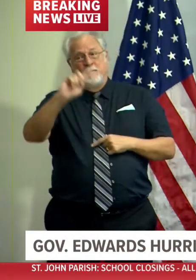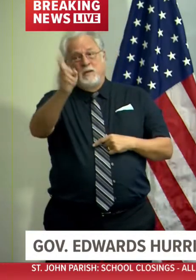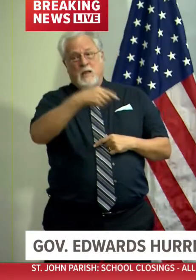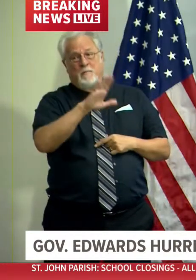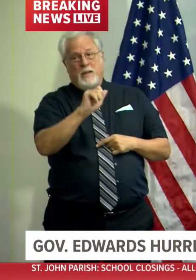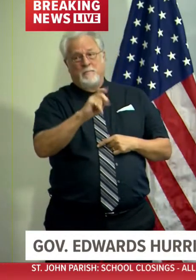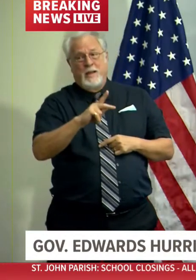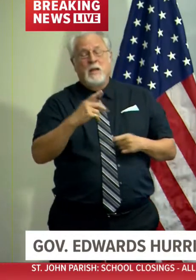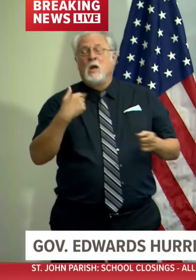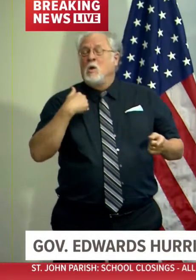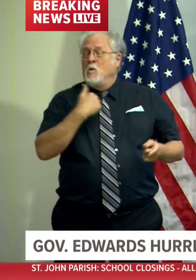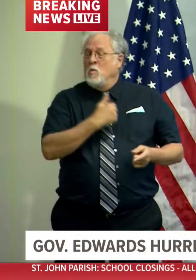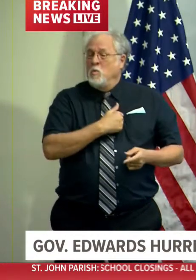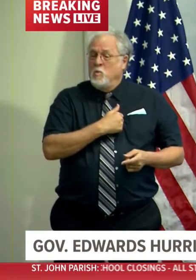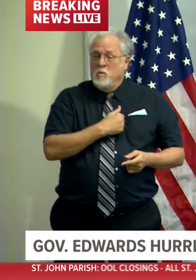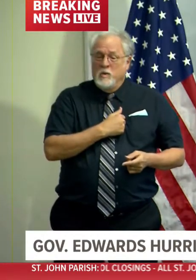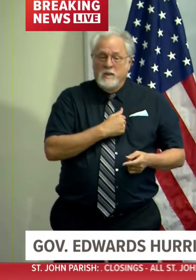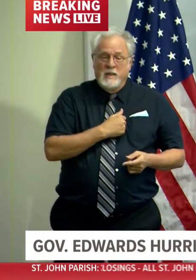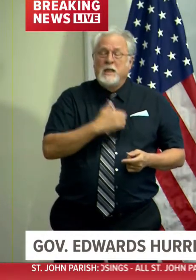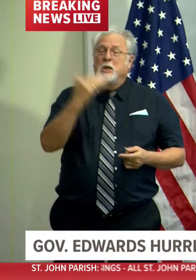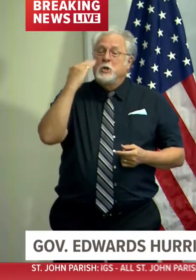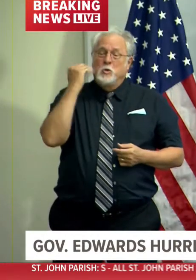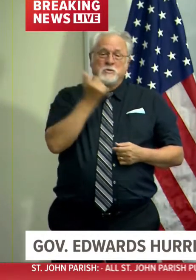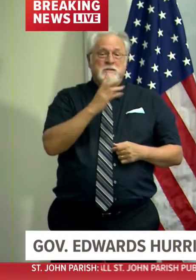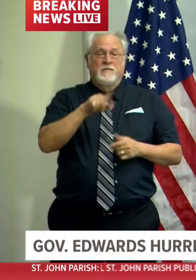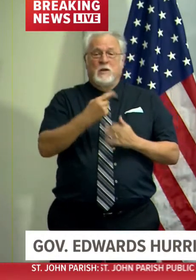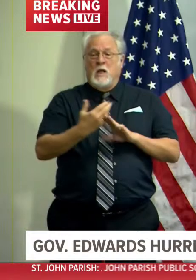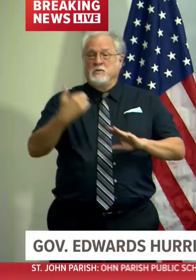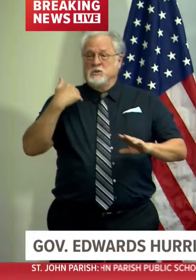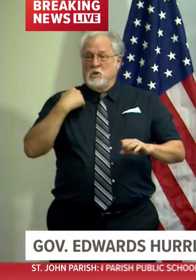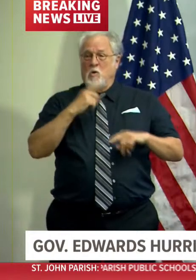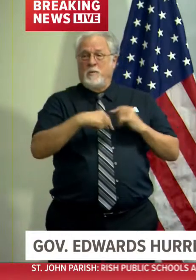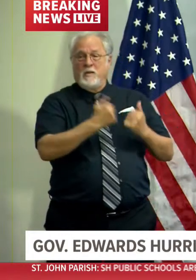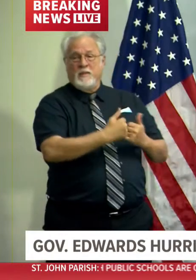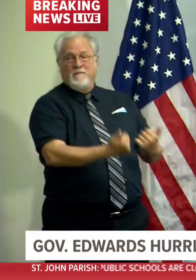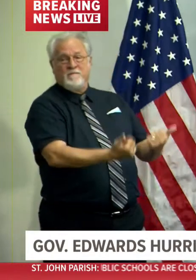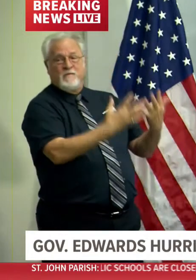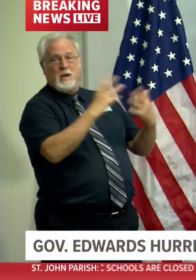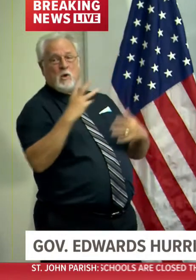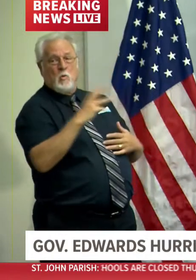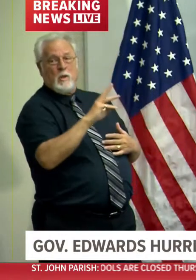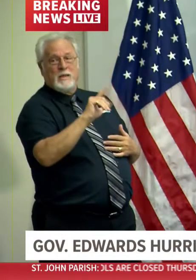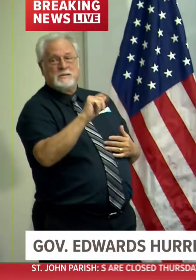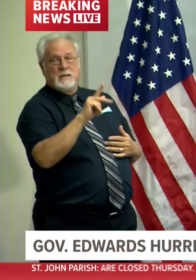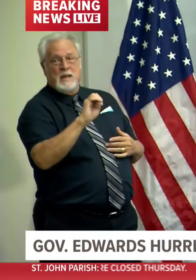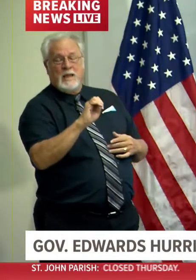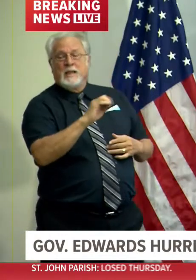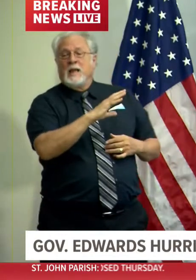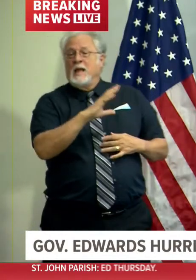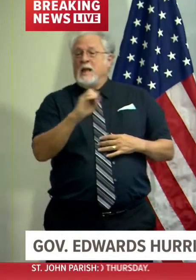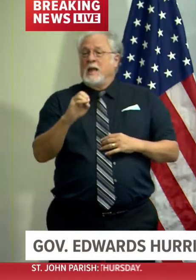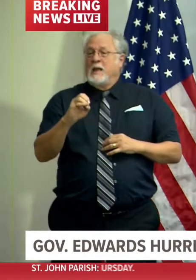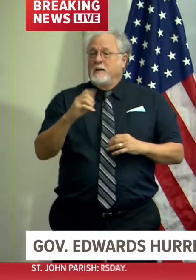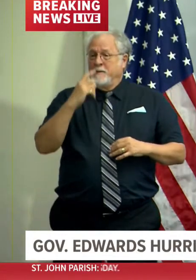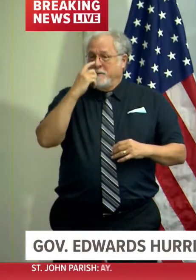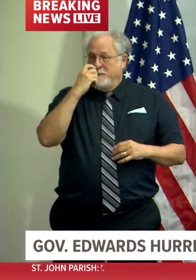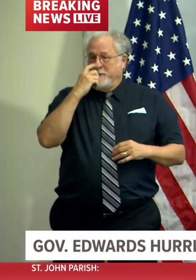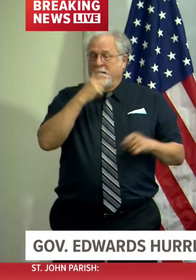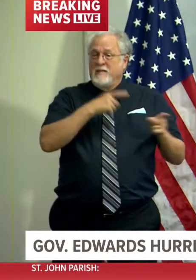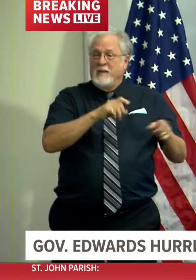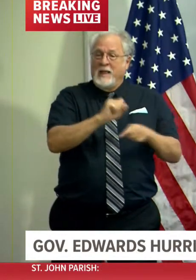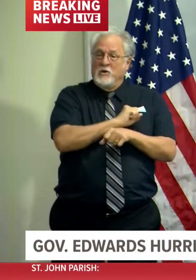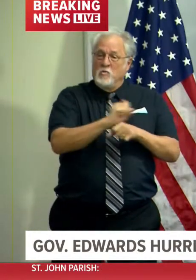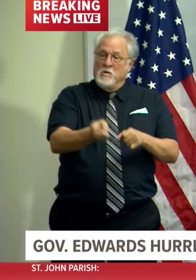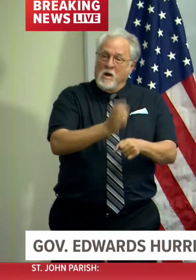in. Let me tell you, we knew several hours ago about this fire in Westlake. And they had to